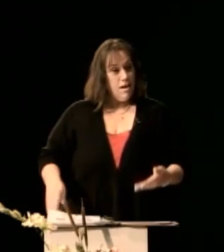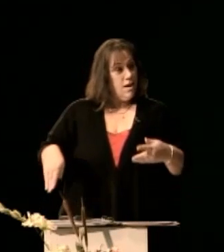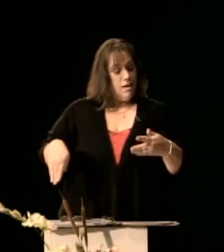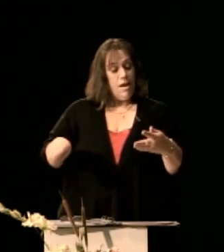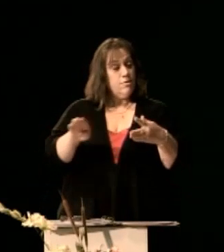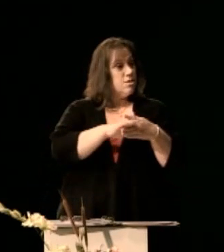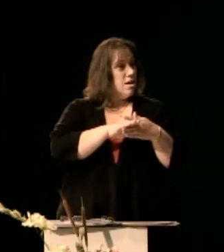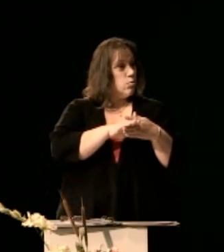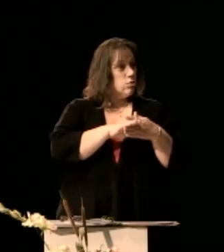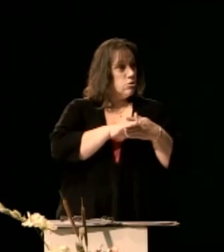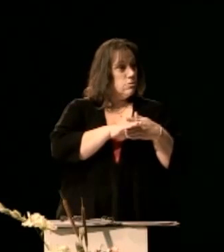And sandwich.